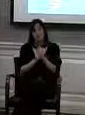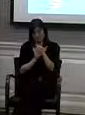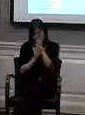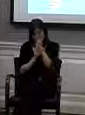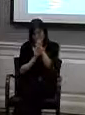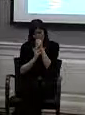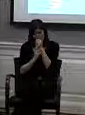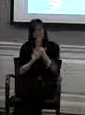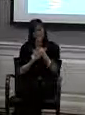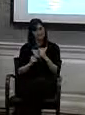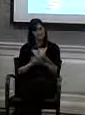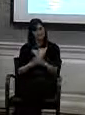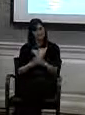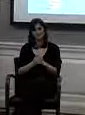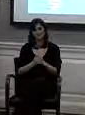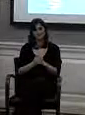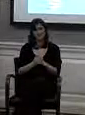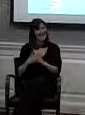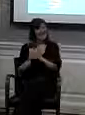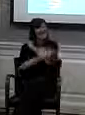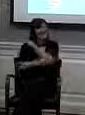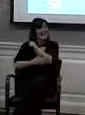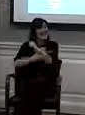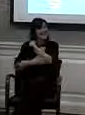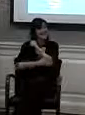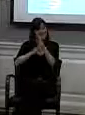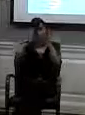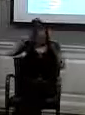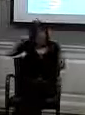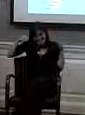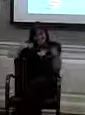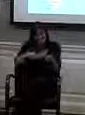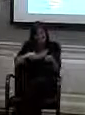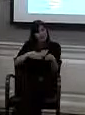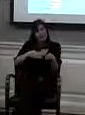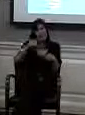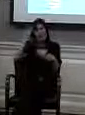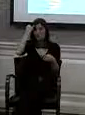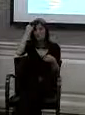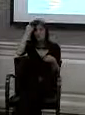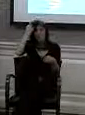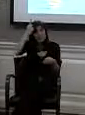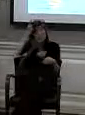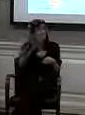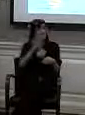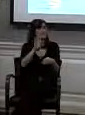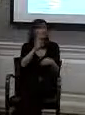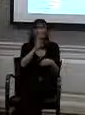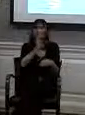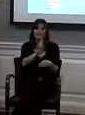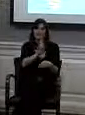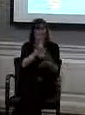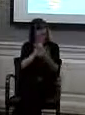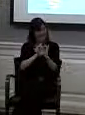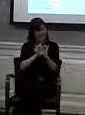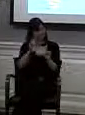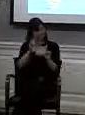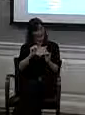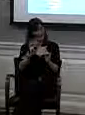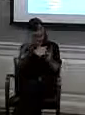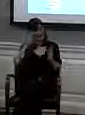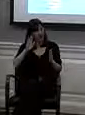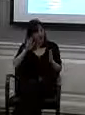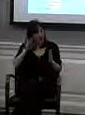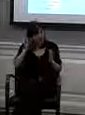nation-centered understandings of human rights, a limitation often reinforced by the organization of the UN system, helps to underscore the ways that human rights education